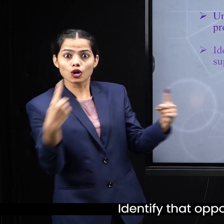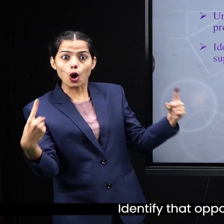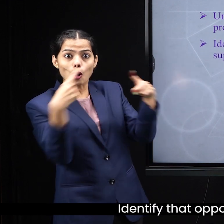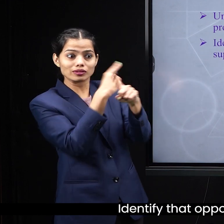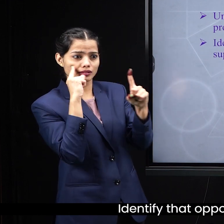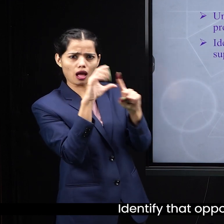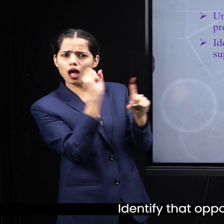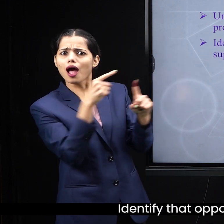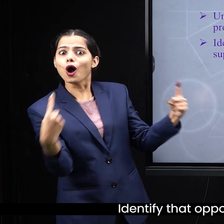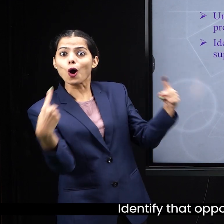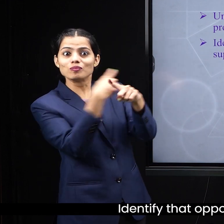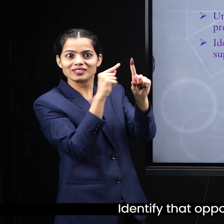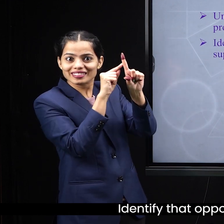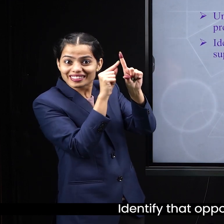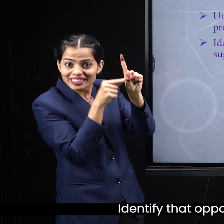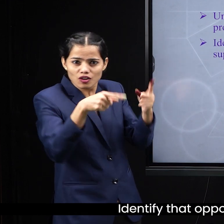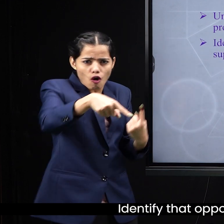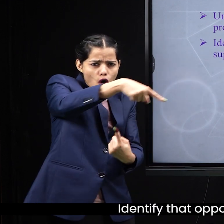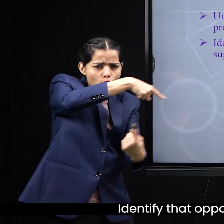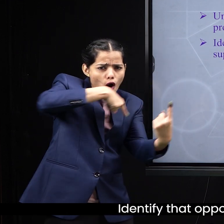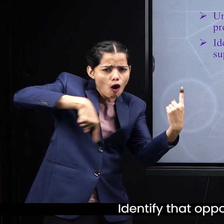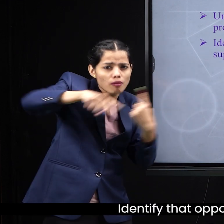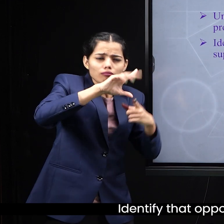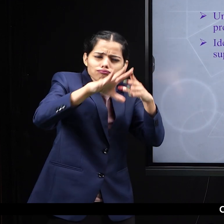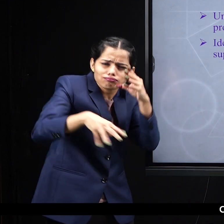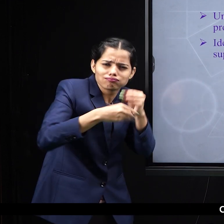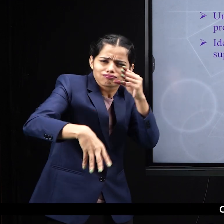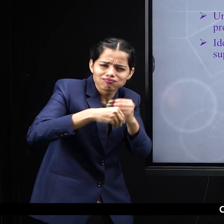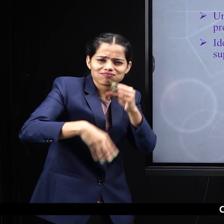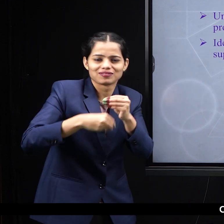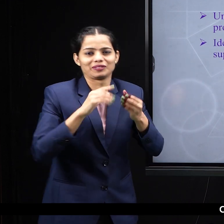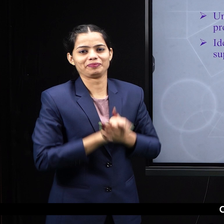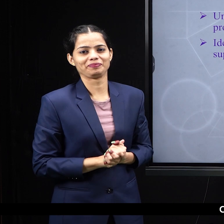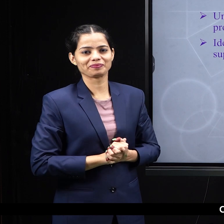Identify that opposite angles of a cyclic quadrilateral are supplementary.